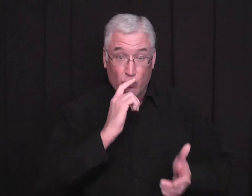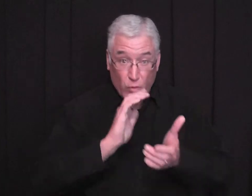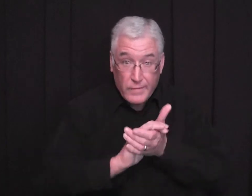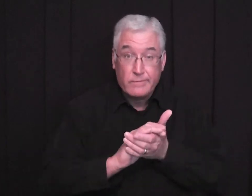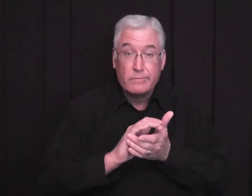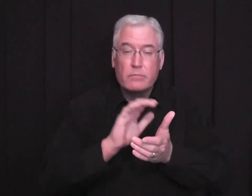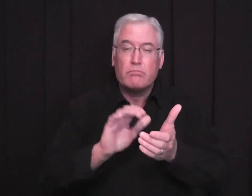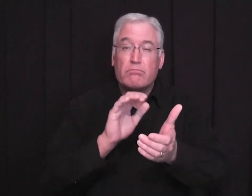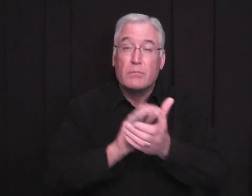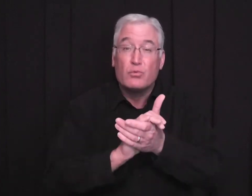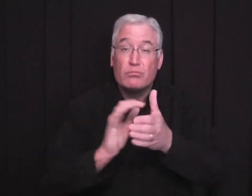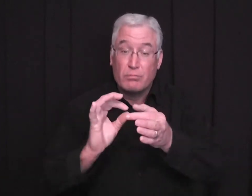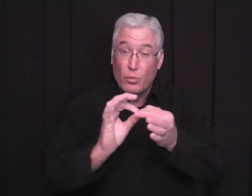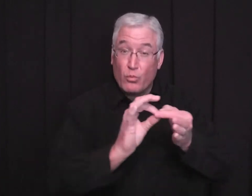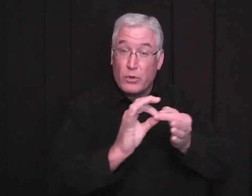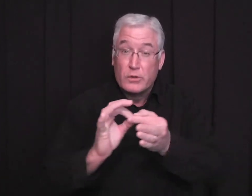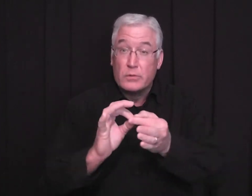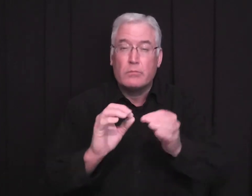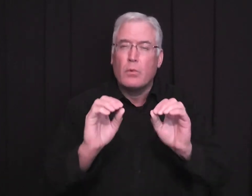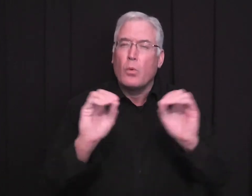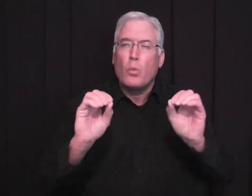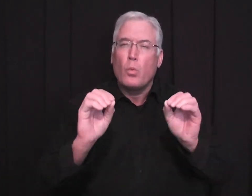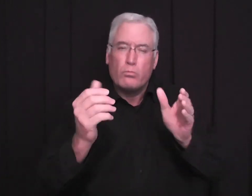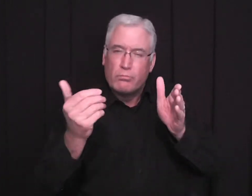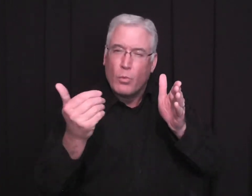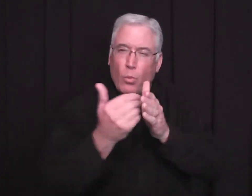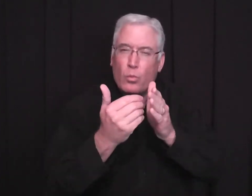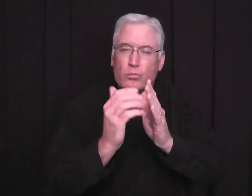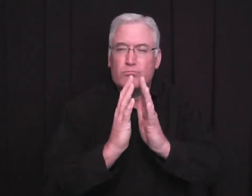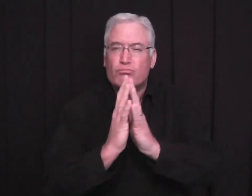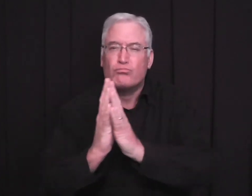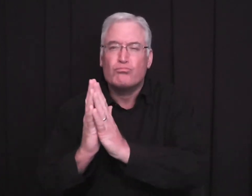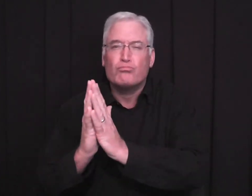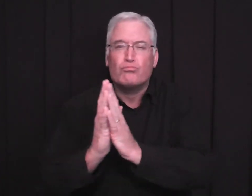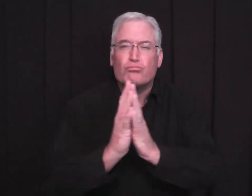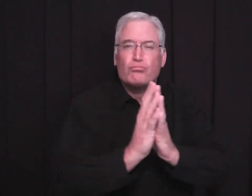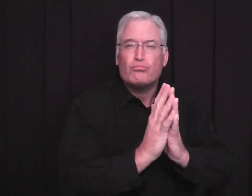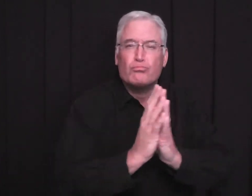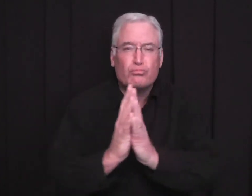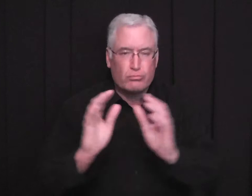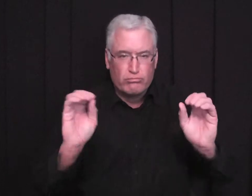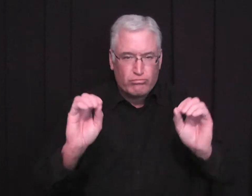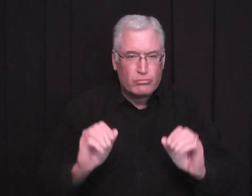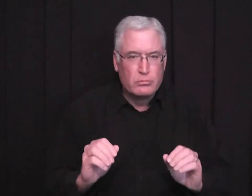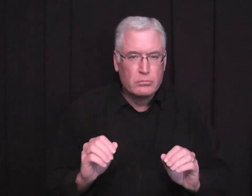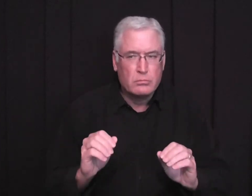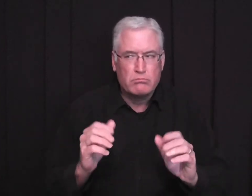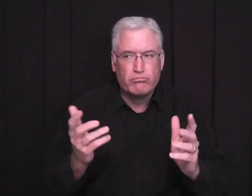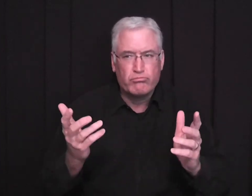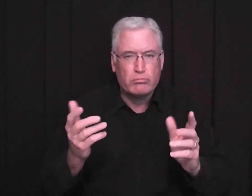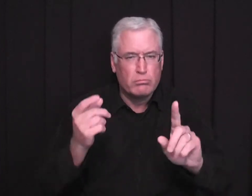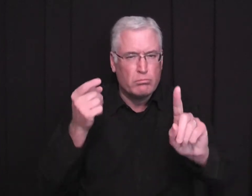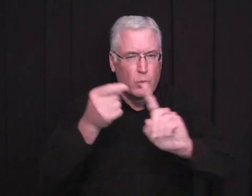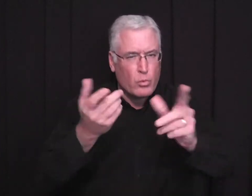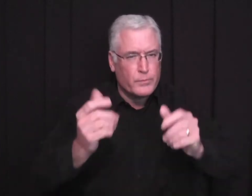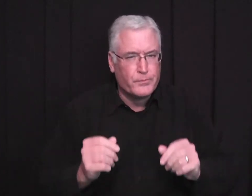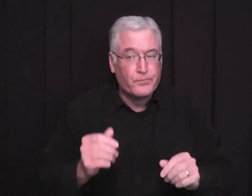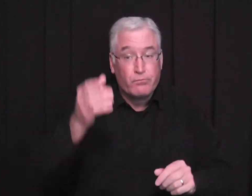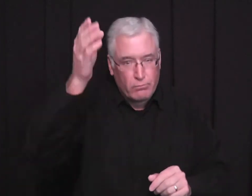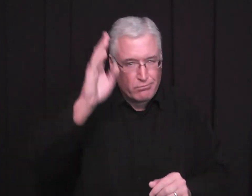Now, Hosea, his wife, Gomer, the marital relationship, they weren't together sexually.